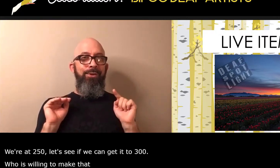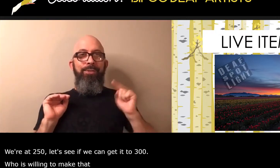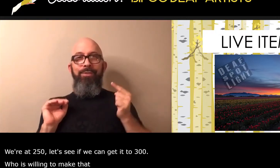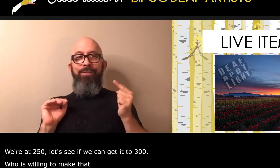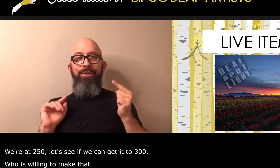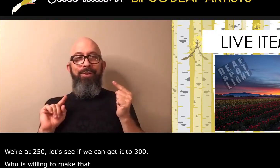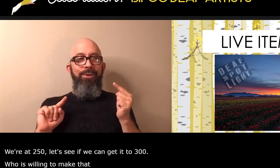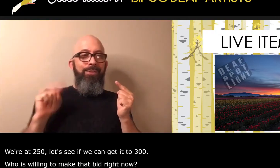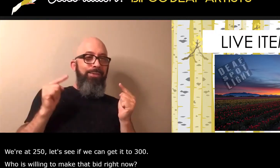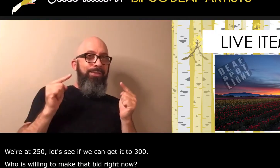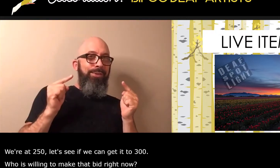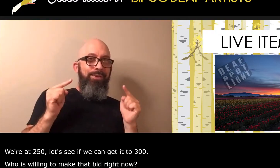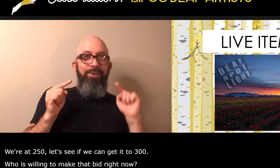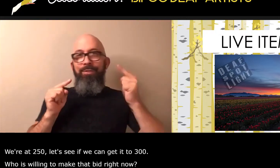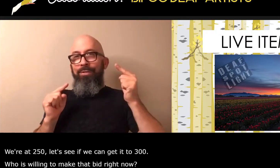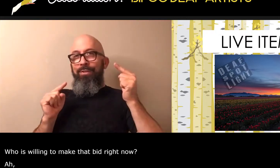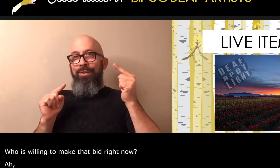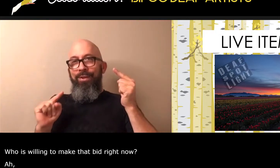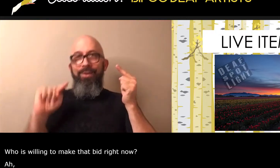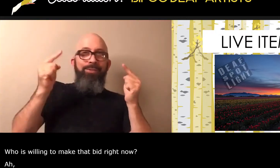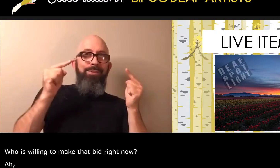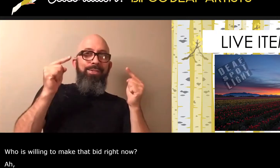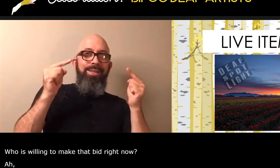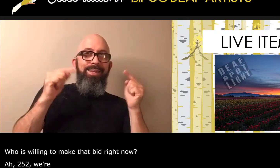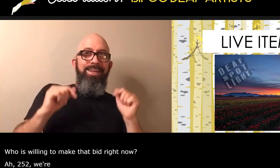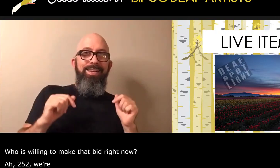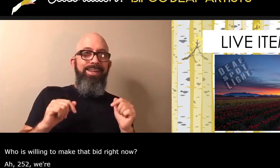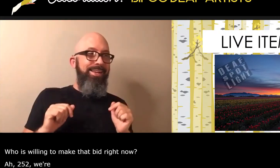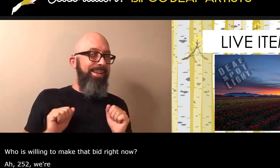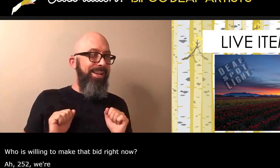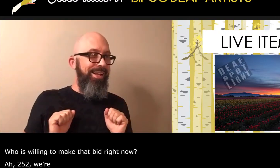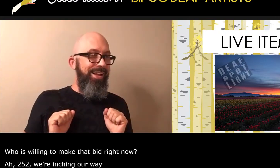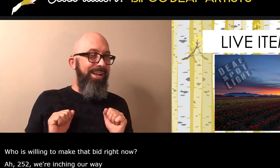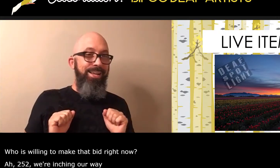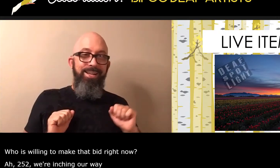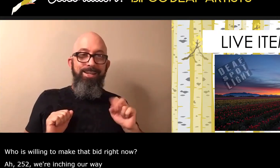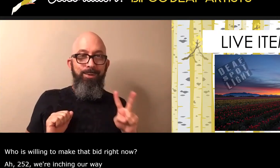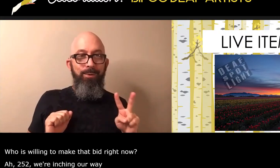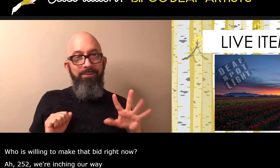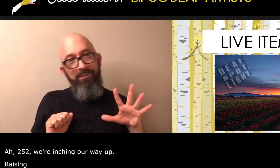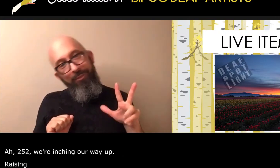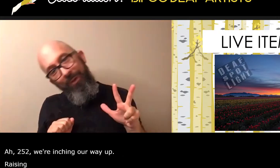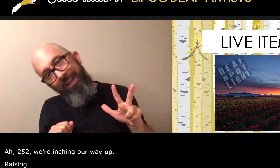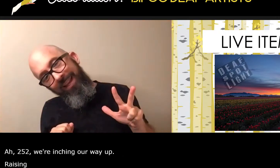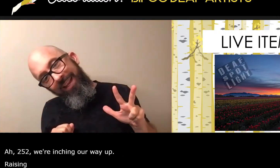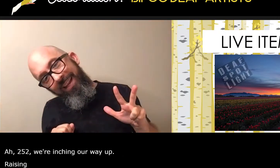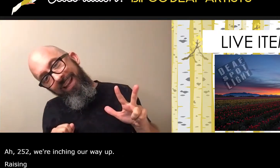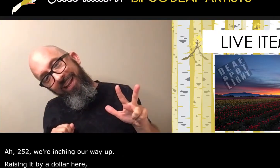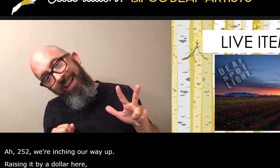252, we're inching our way up. Raising it by $1 here, $1 there.